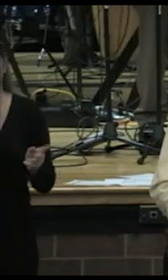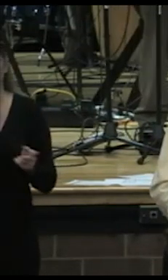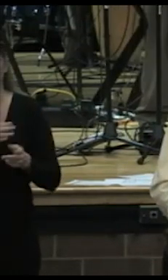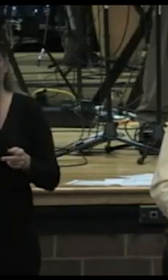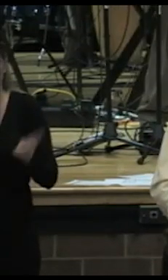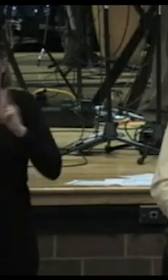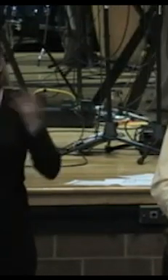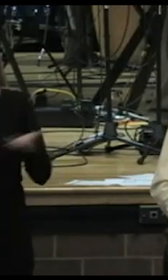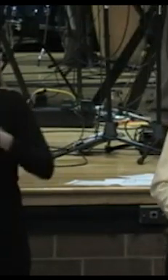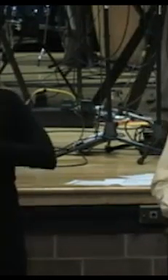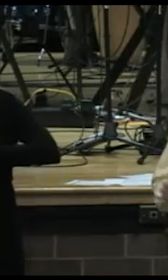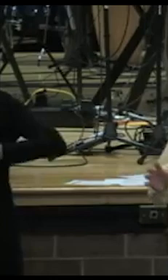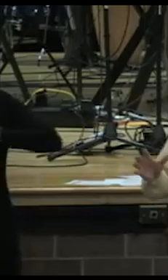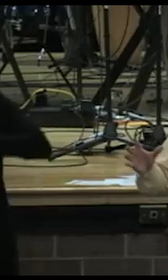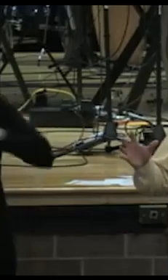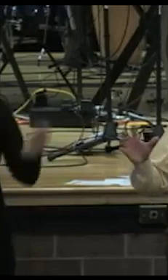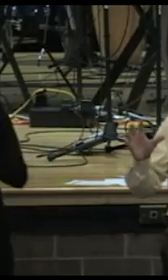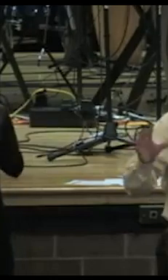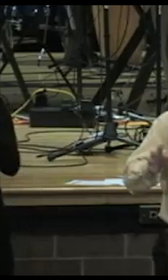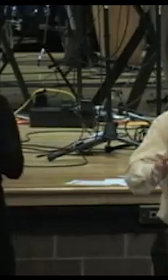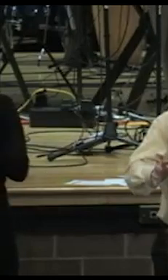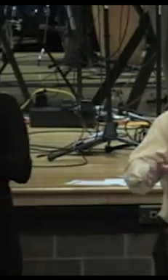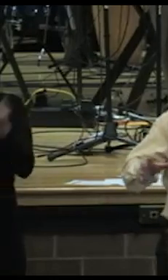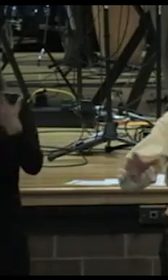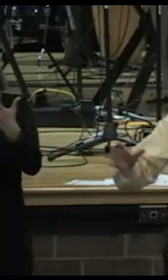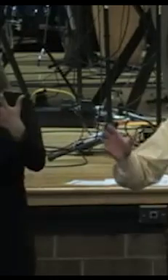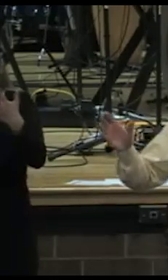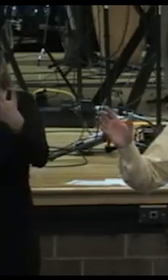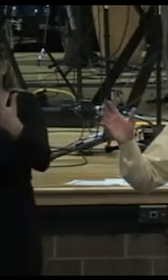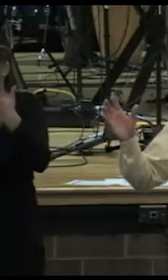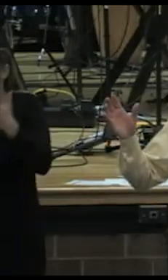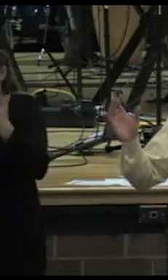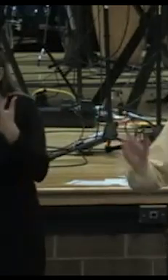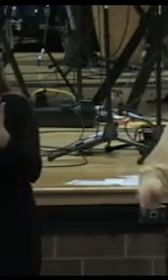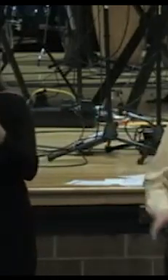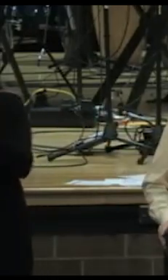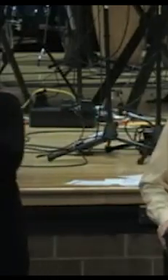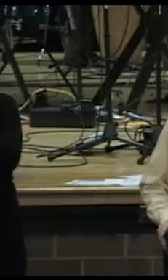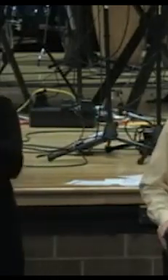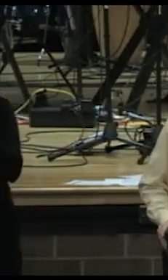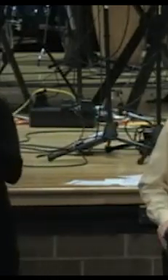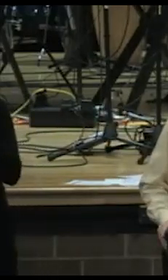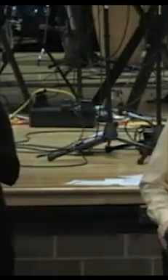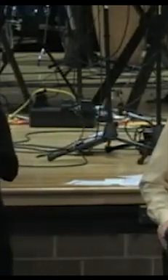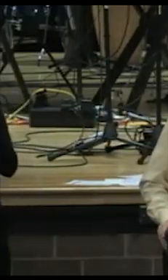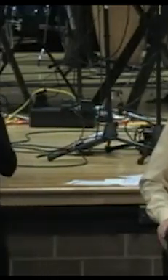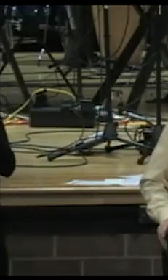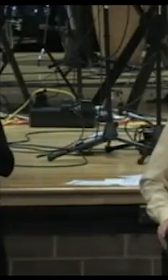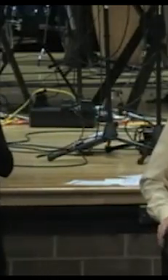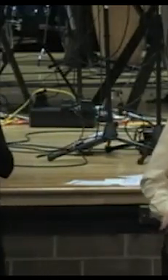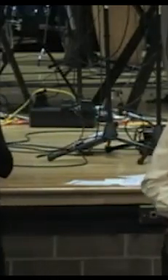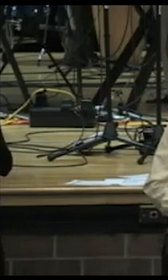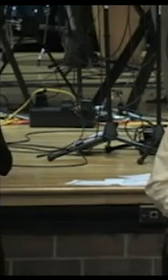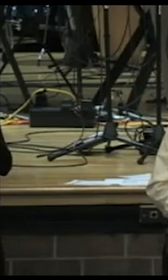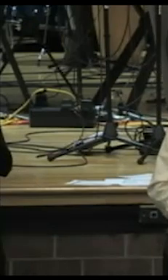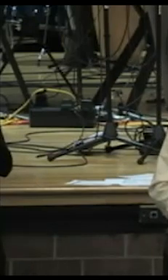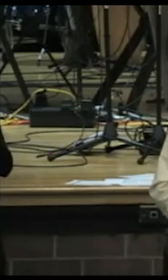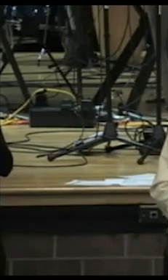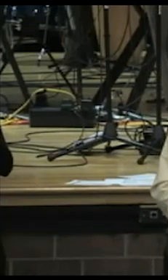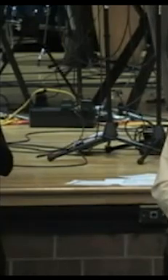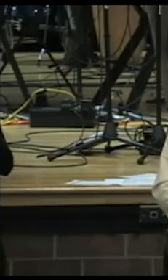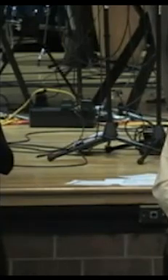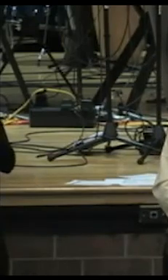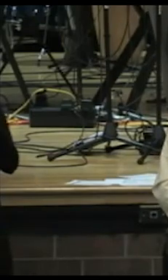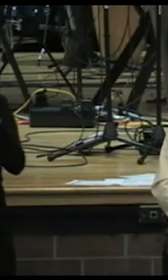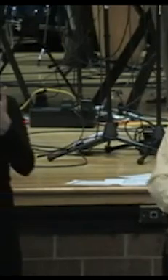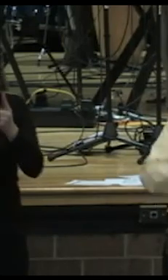hobby. And the last thing that we need to get behind that God would do. What's the principle? What's the principle of